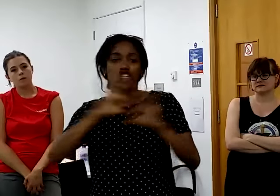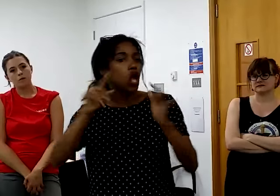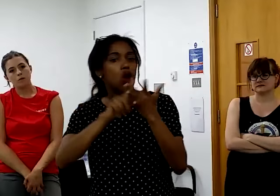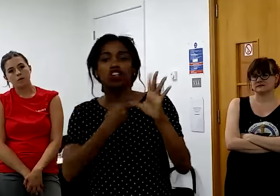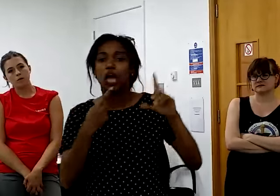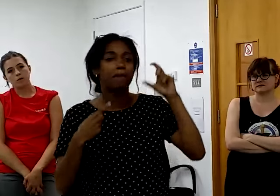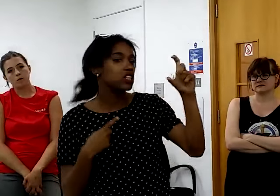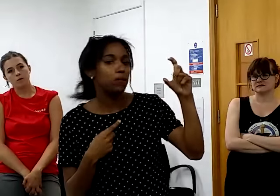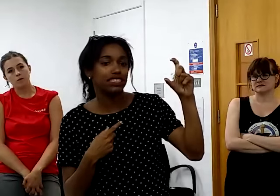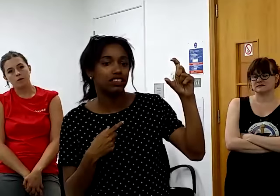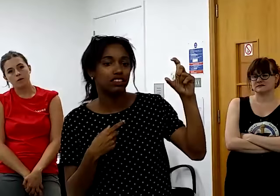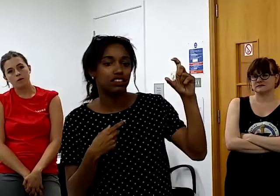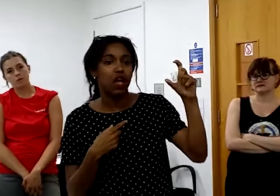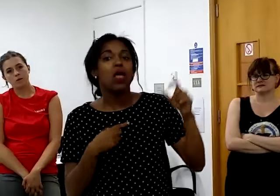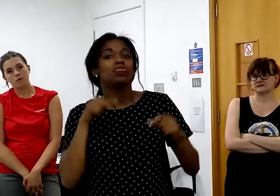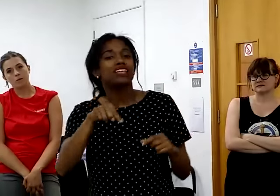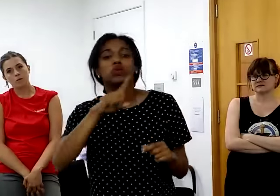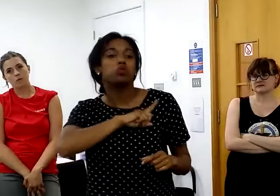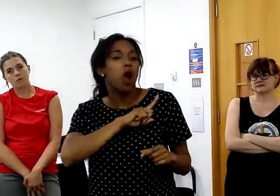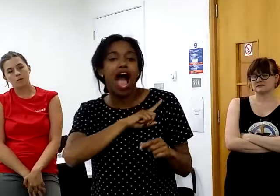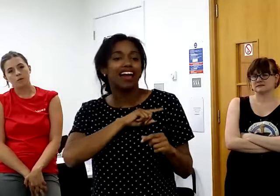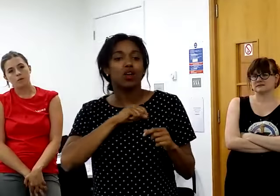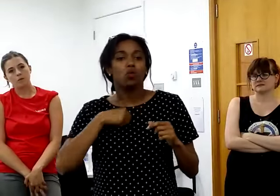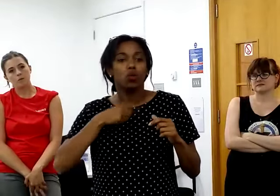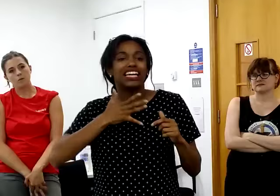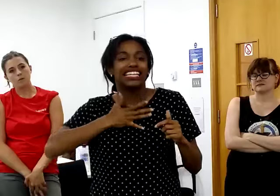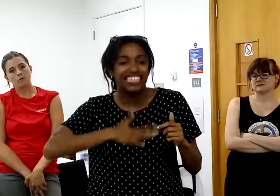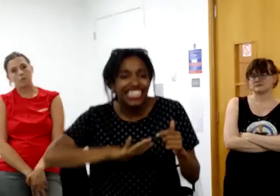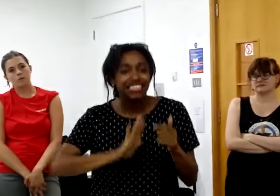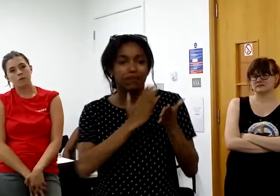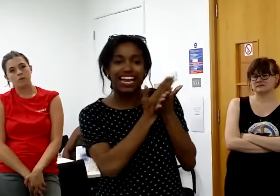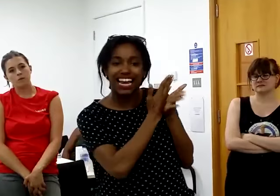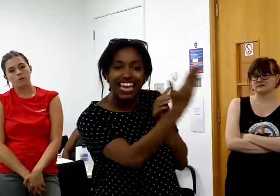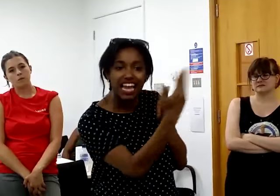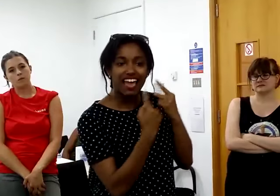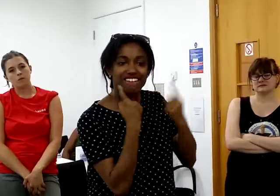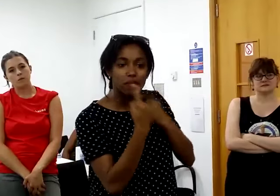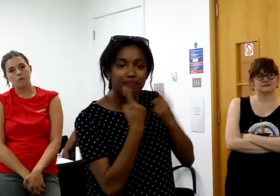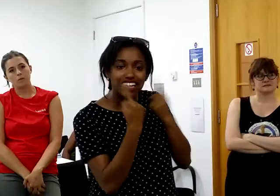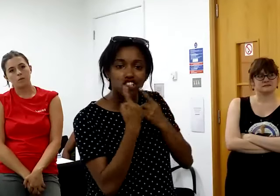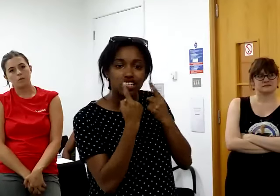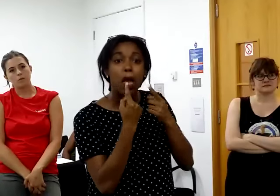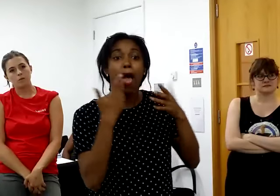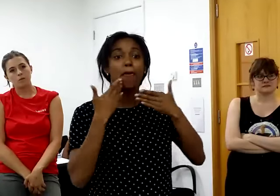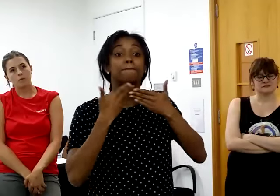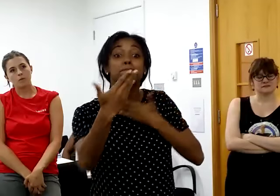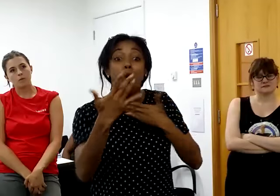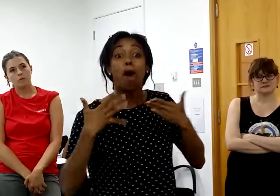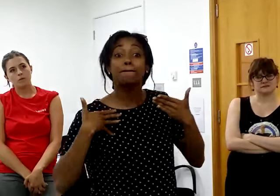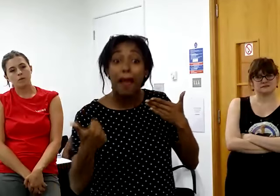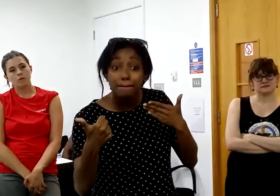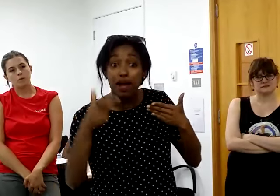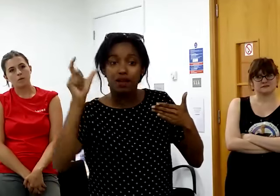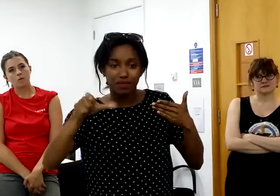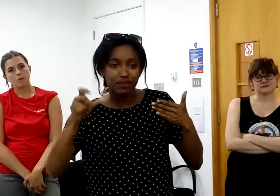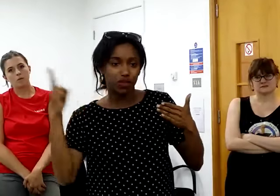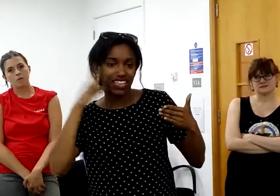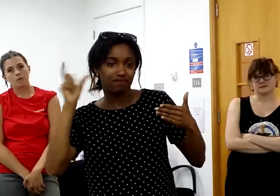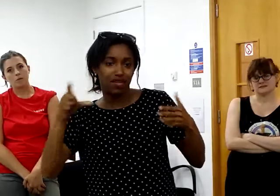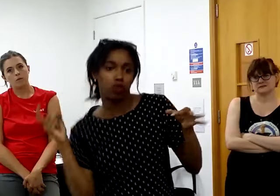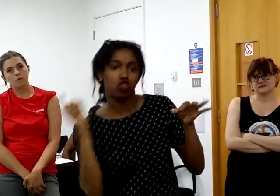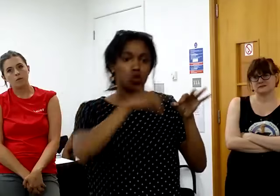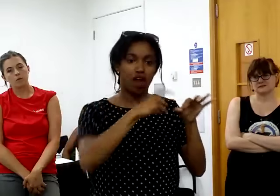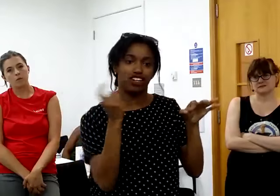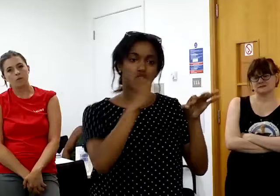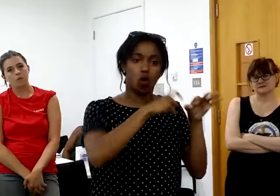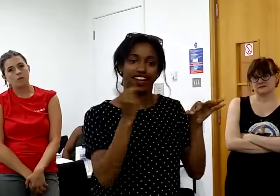There's lots of pages for politics for deaf people on Facebook, but we need some clear information specifically for